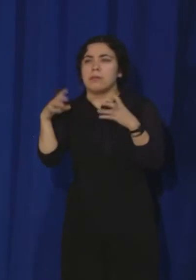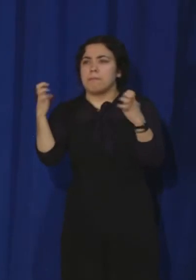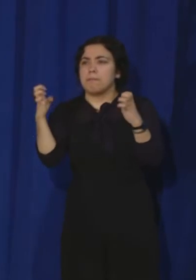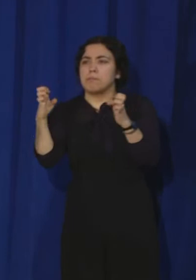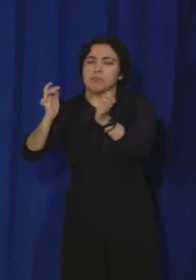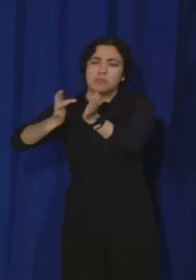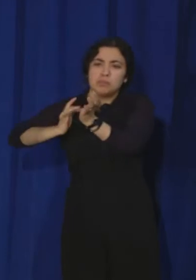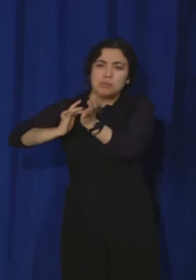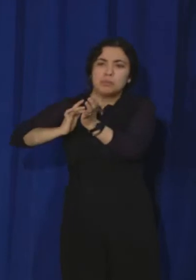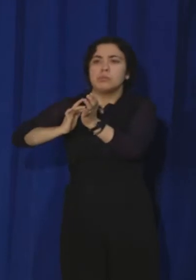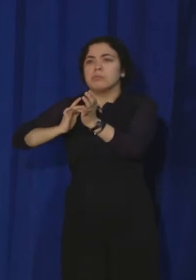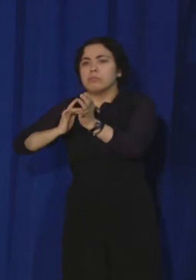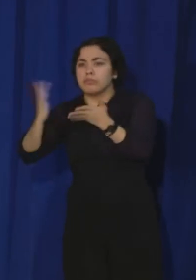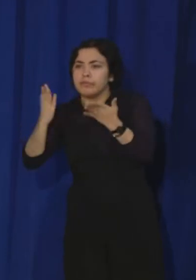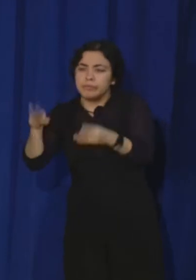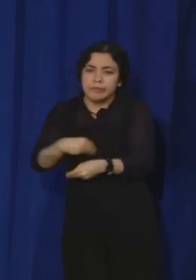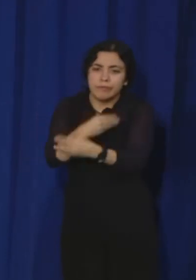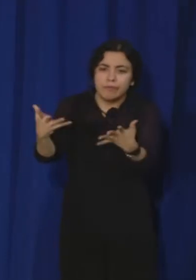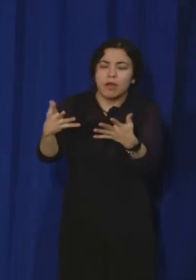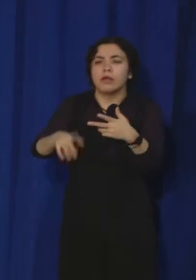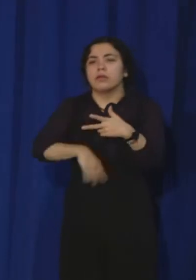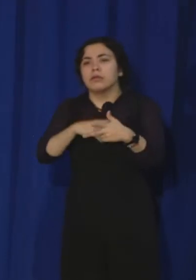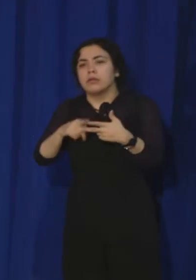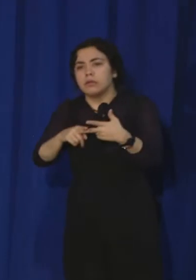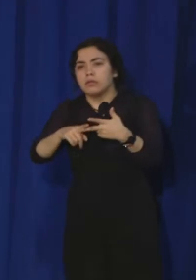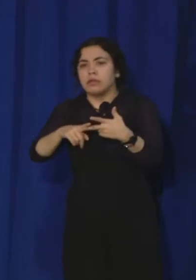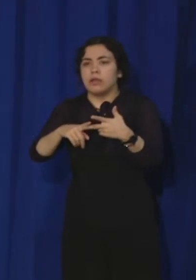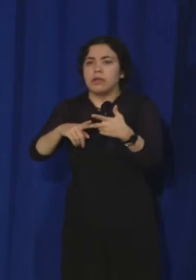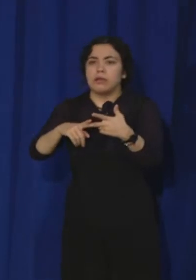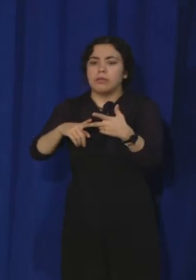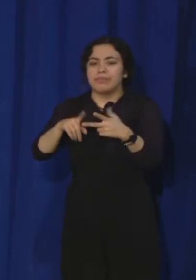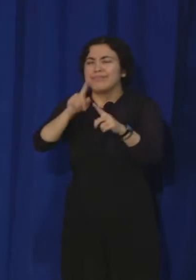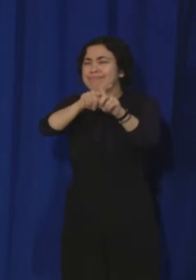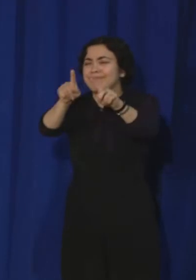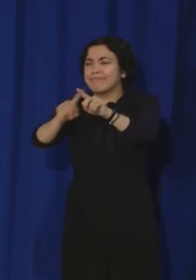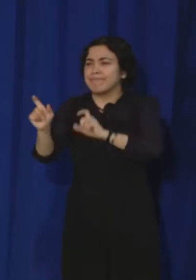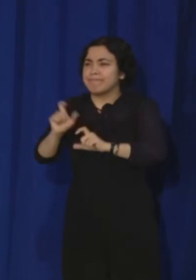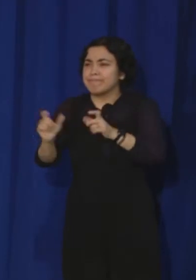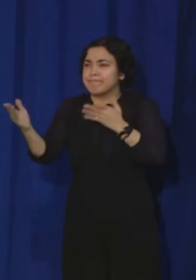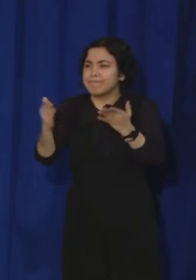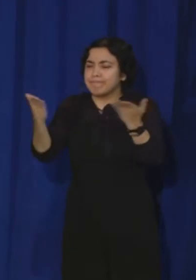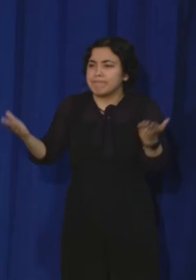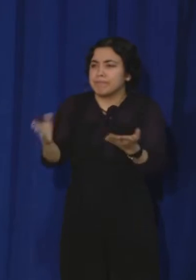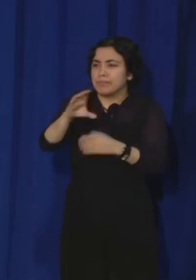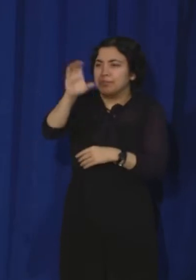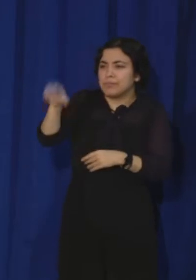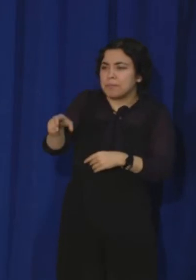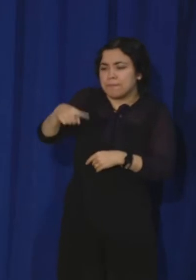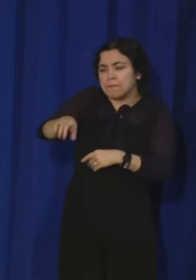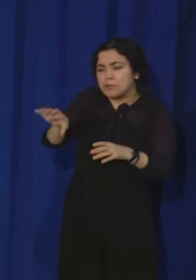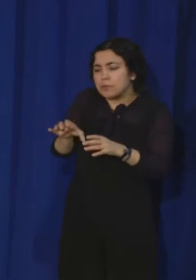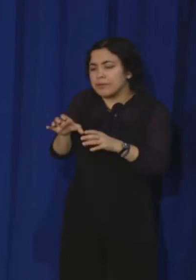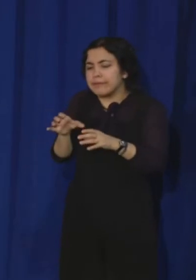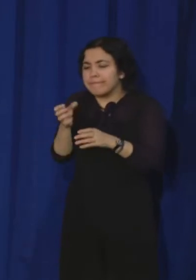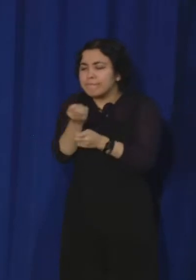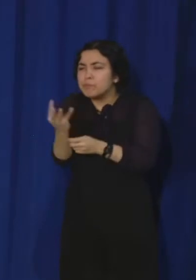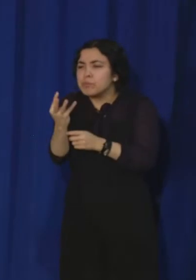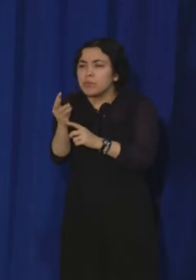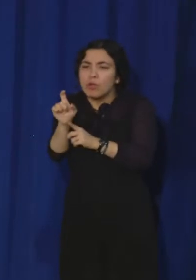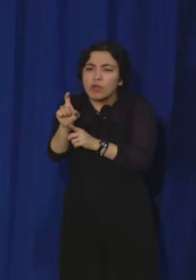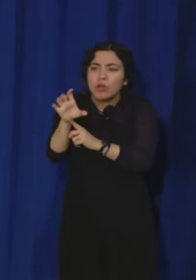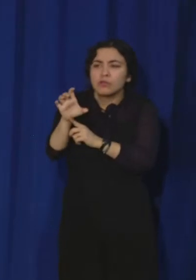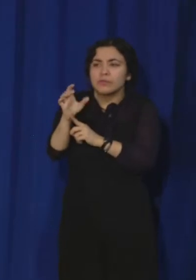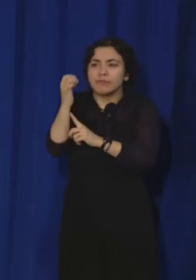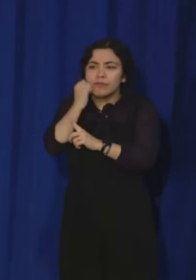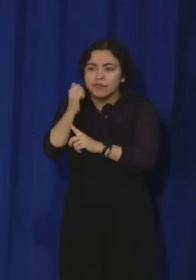the emergency medical technicians within fire and continue from there. They are doing, it's a closed pod, a few hundred a day. Malcolm X,